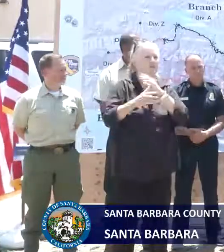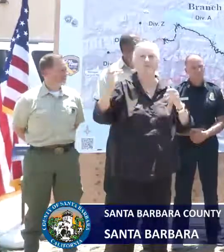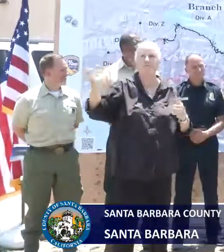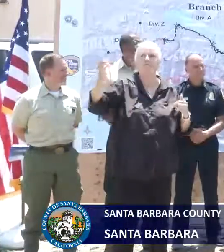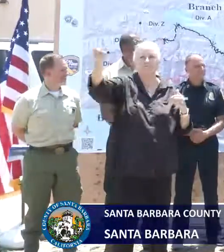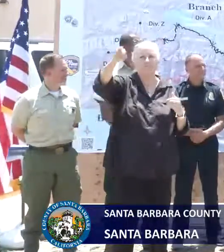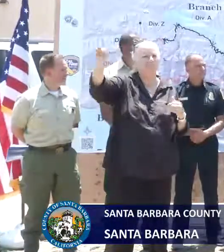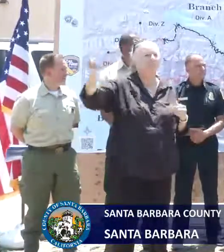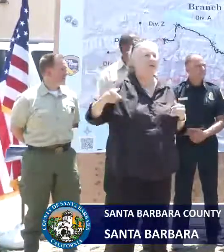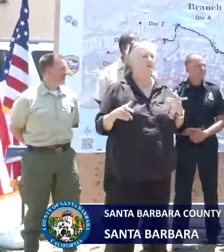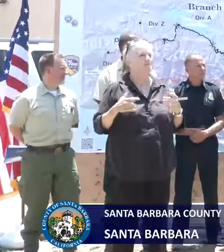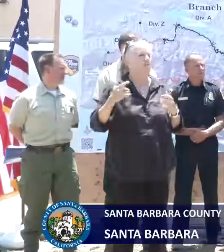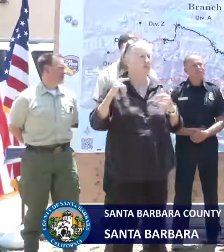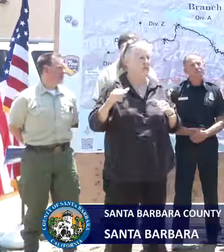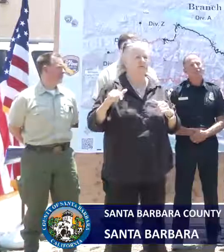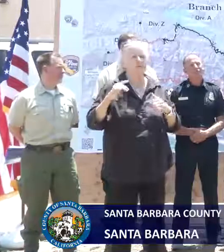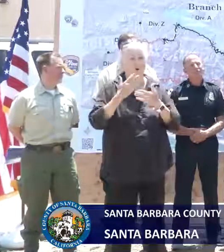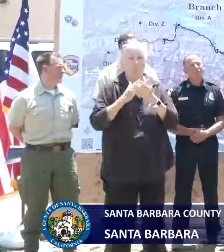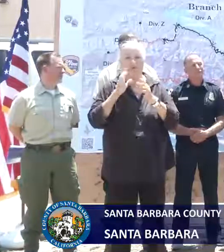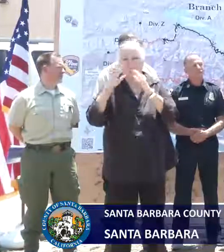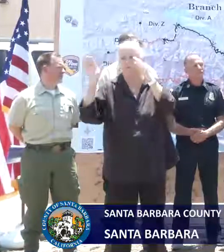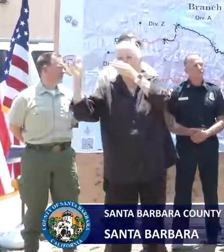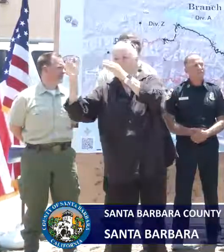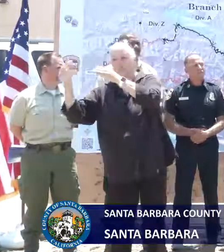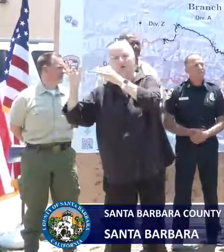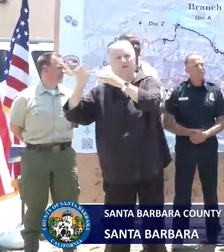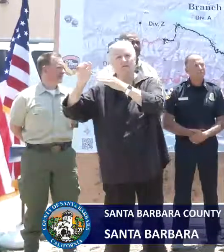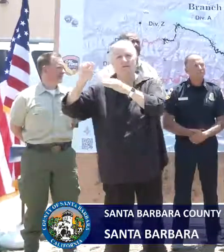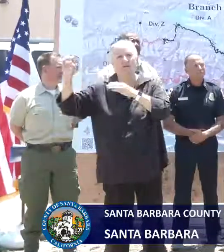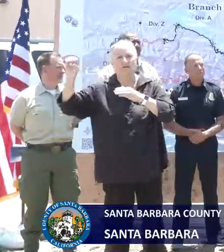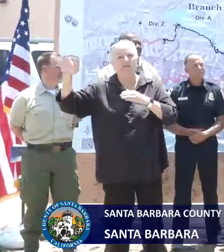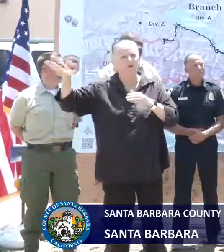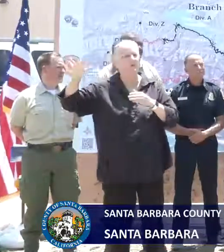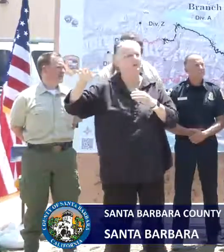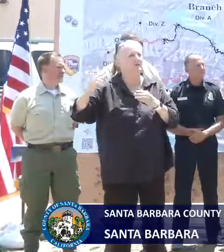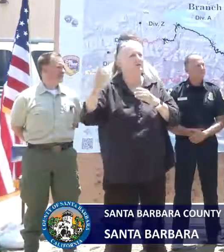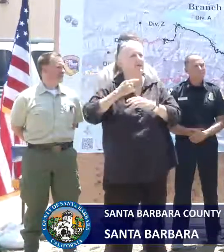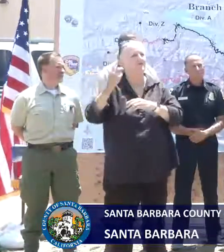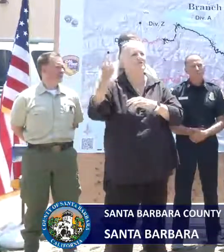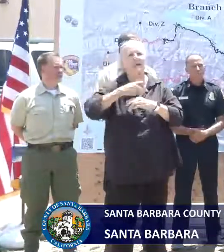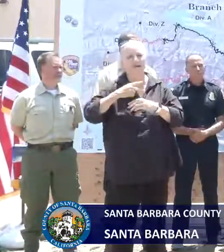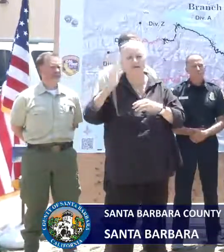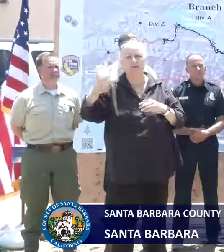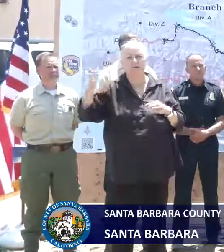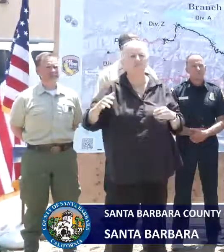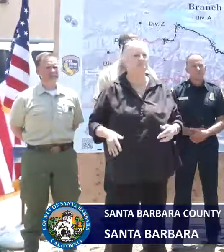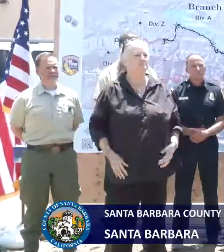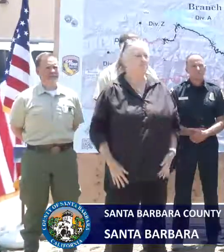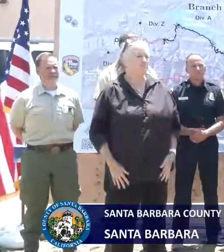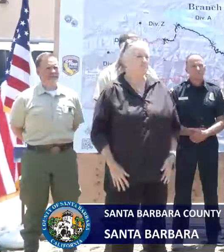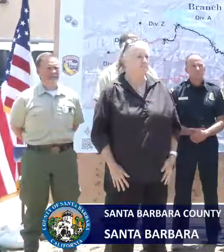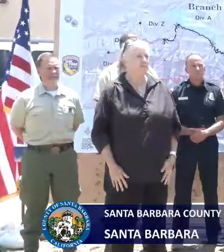be the piece that we need to button up, probably within the next day or two, I'm hoping.